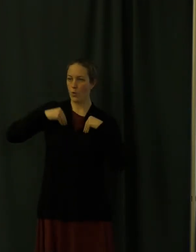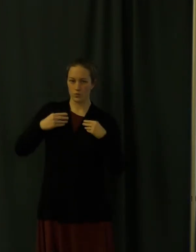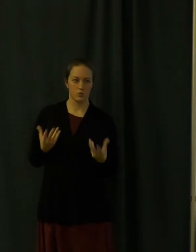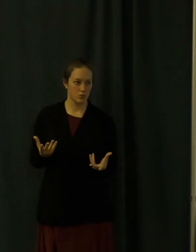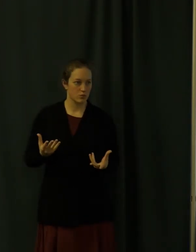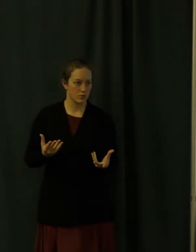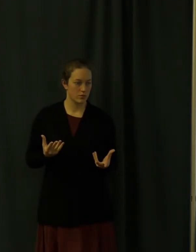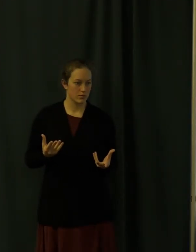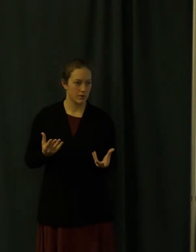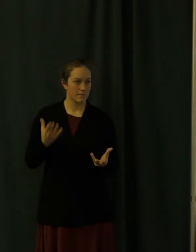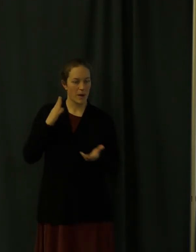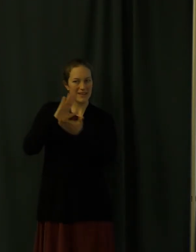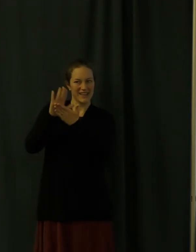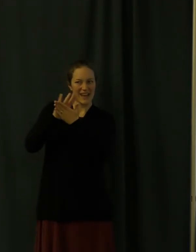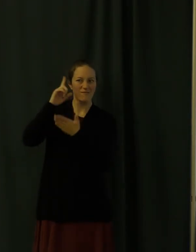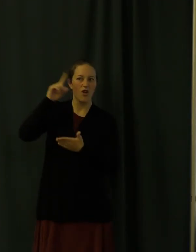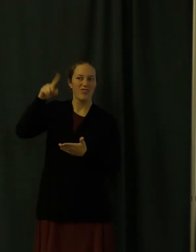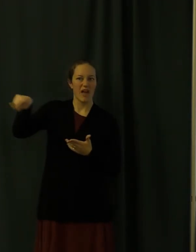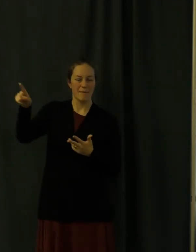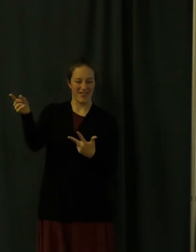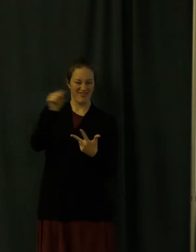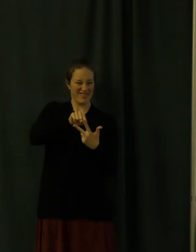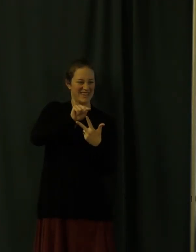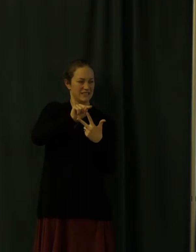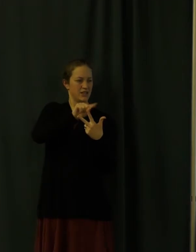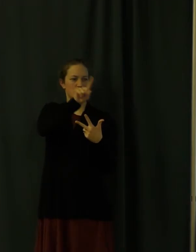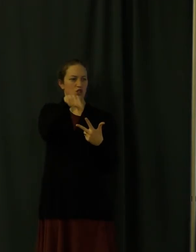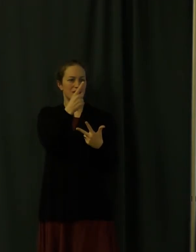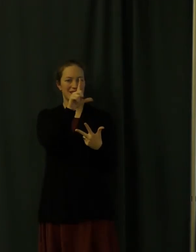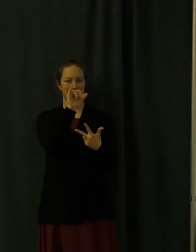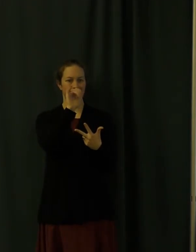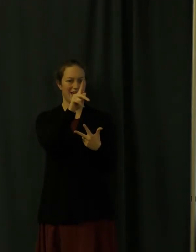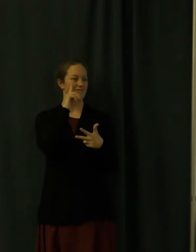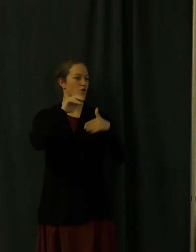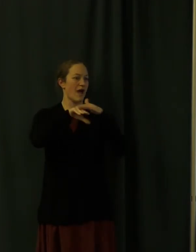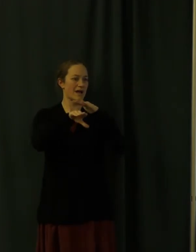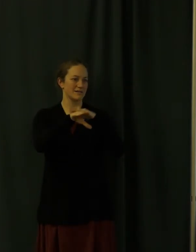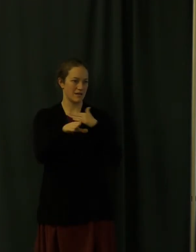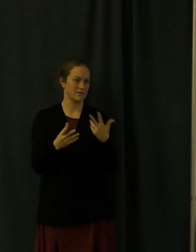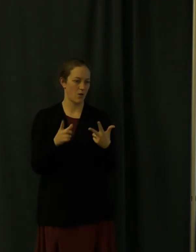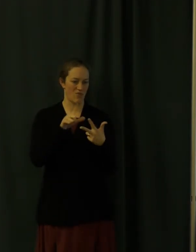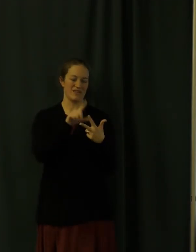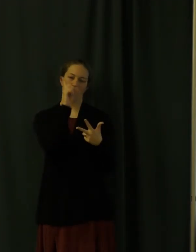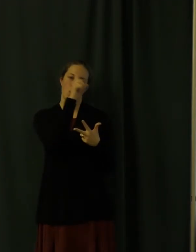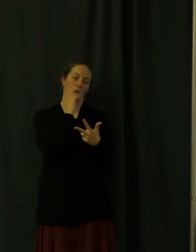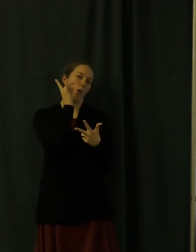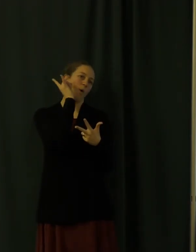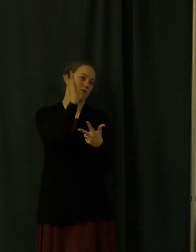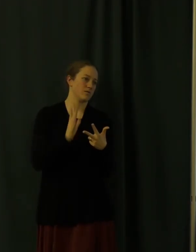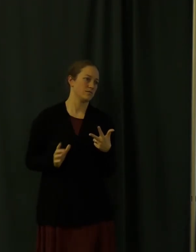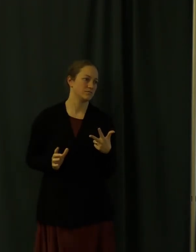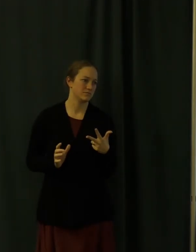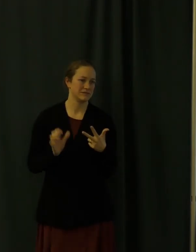it. But and so you're just seeing like a link to it. And so it just looks like a nightmare.